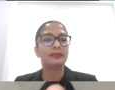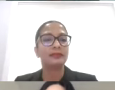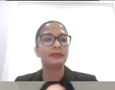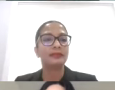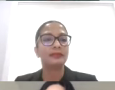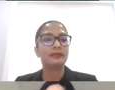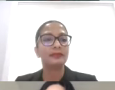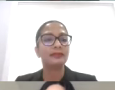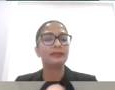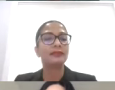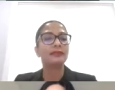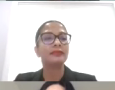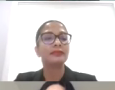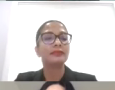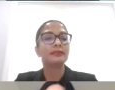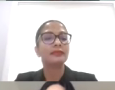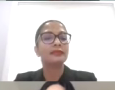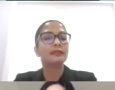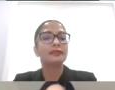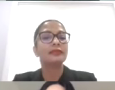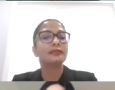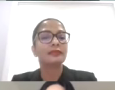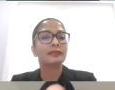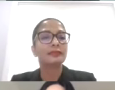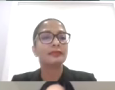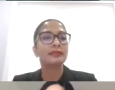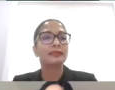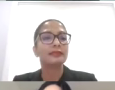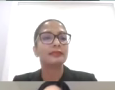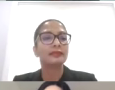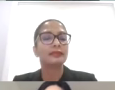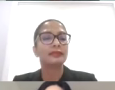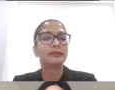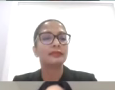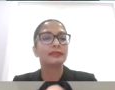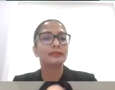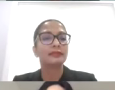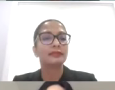organization. It's worldwide, but they are guidelines to really